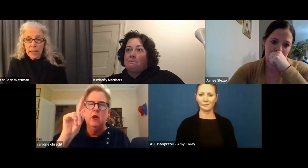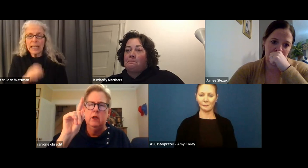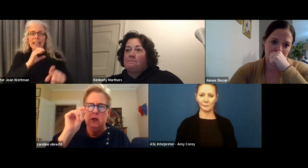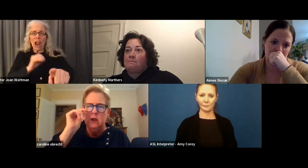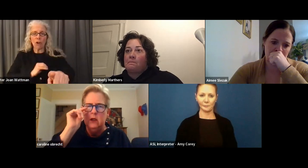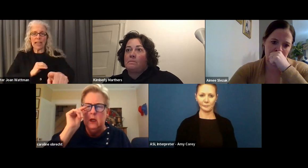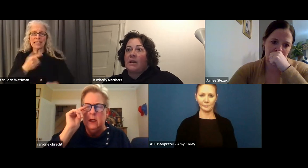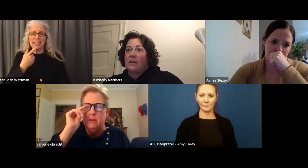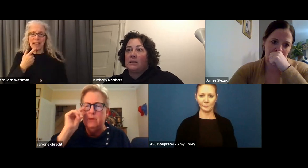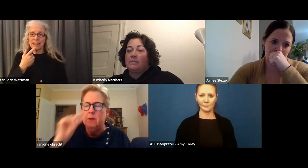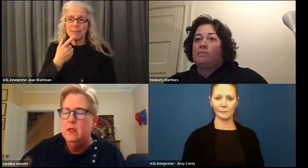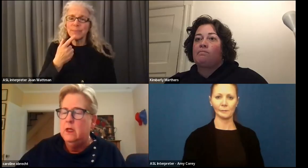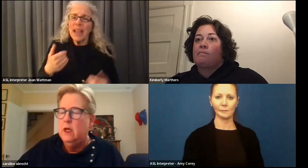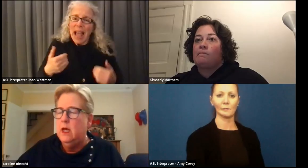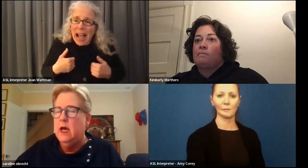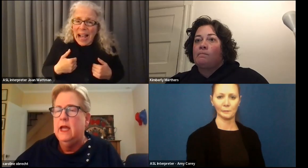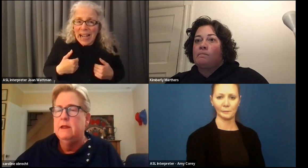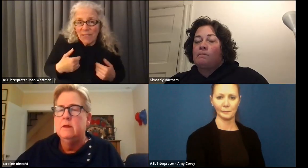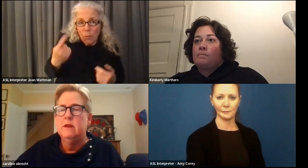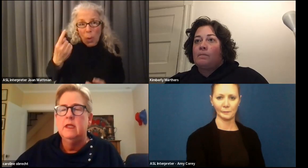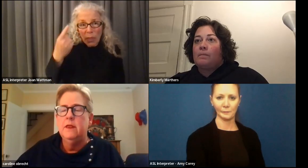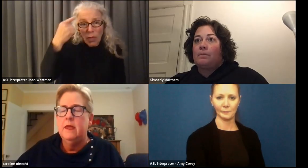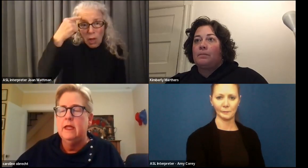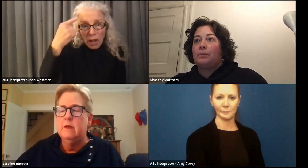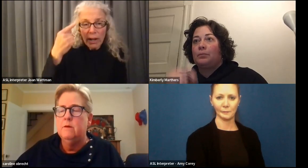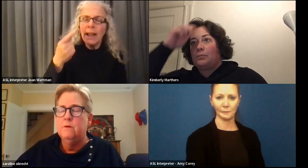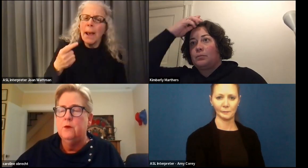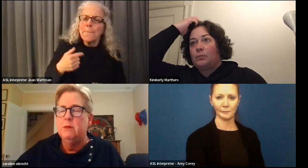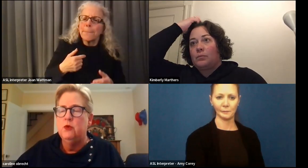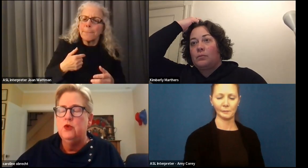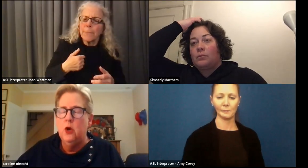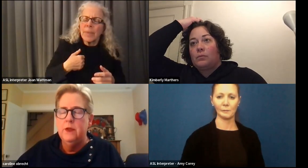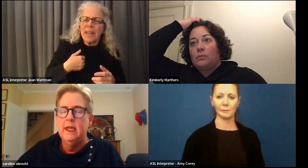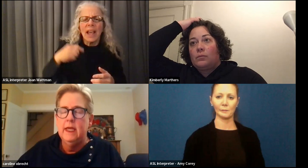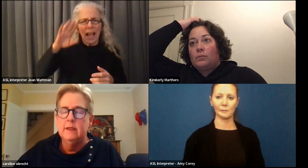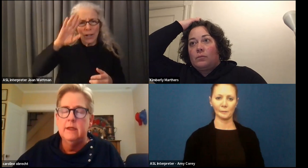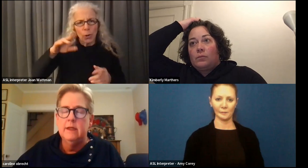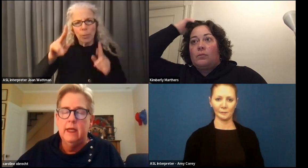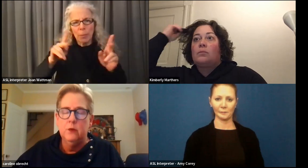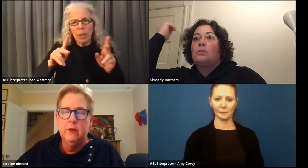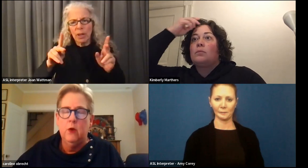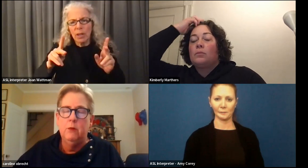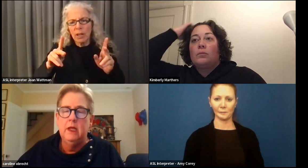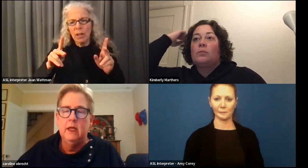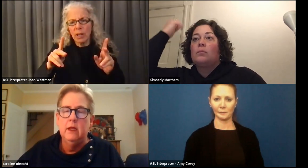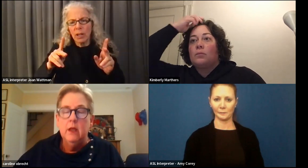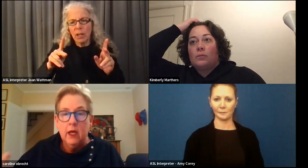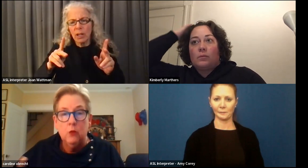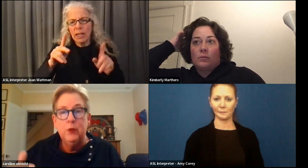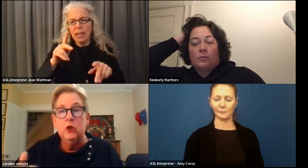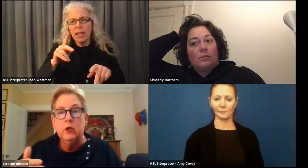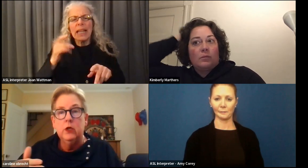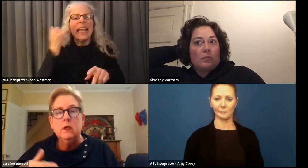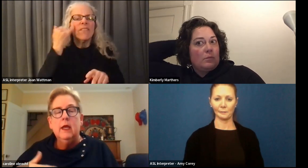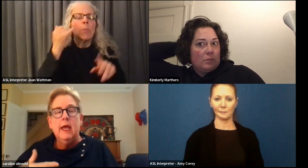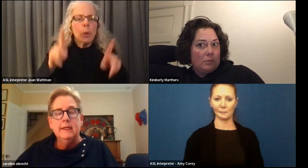have a thought. Yes. I think that for people who know they can't stay throughout the whole meeting, I